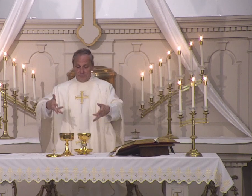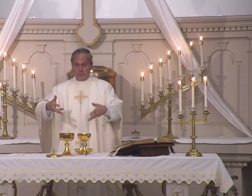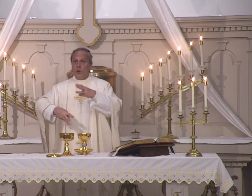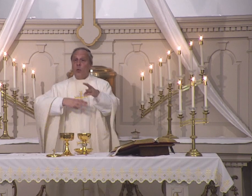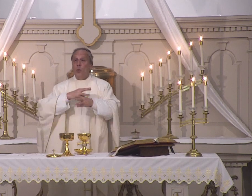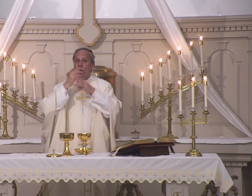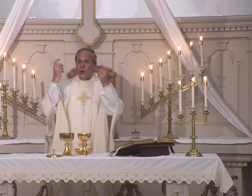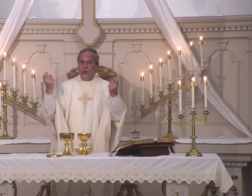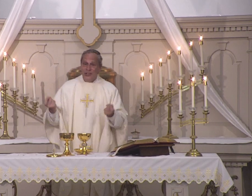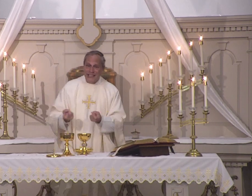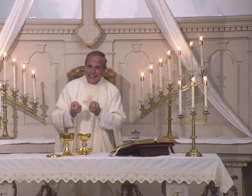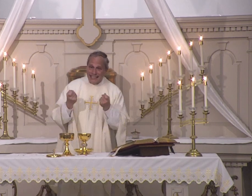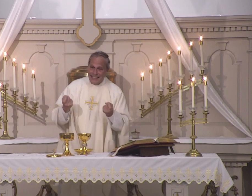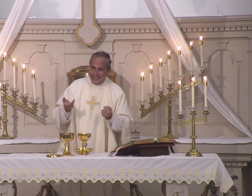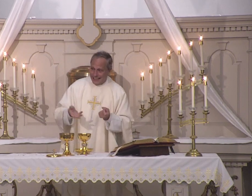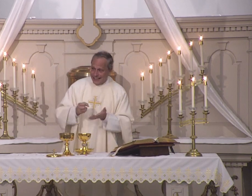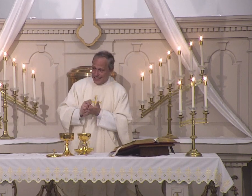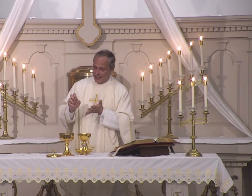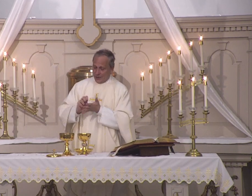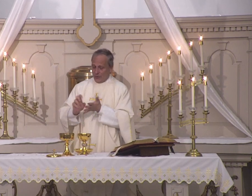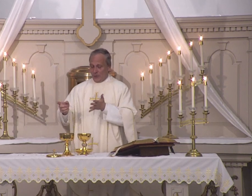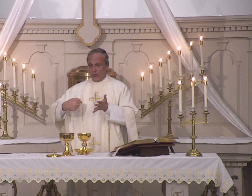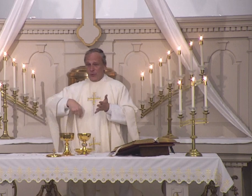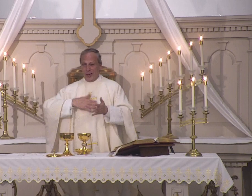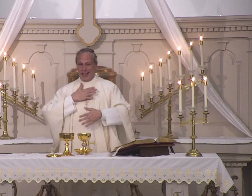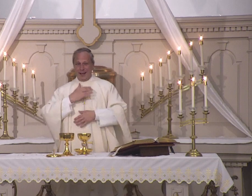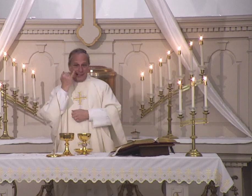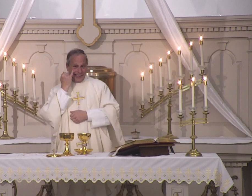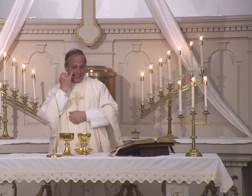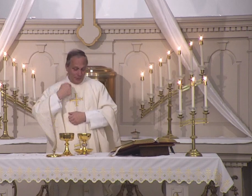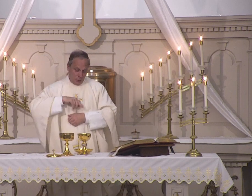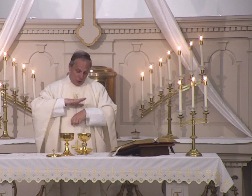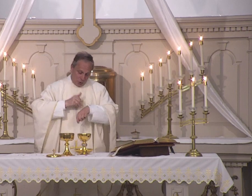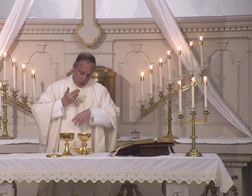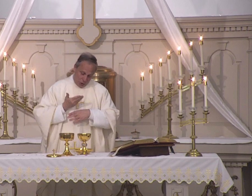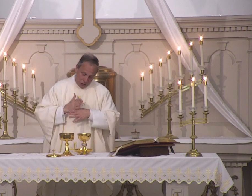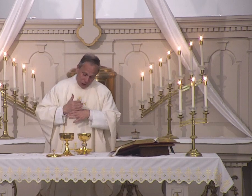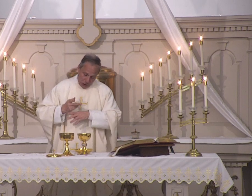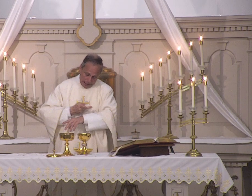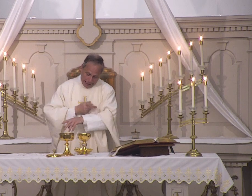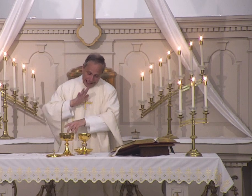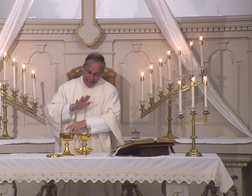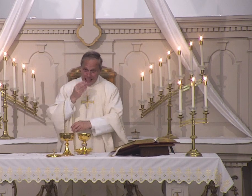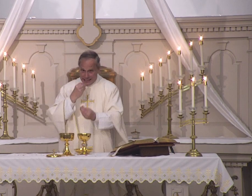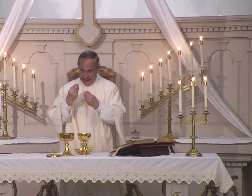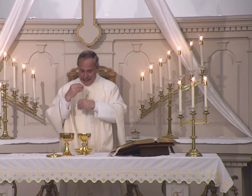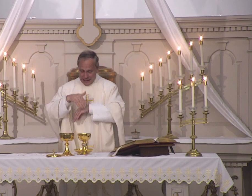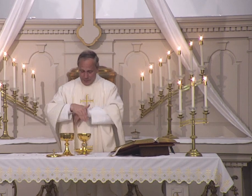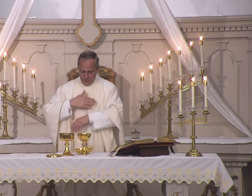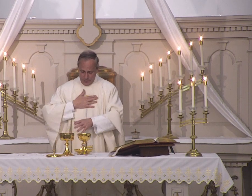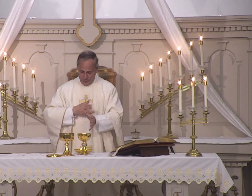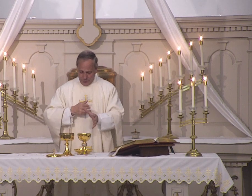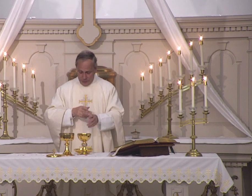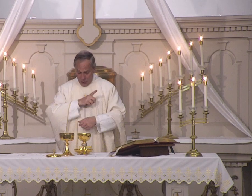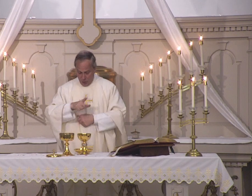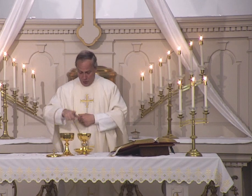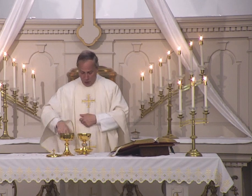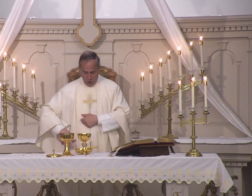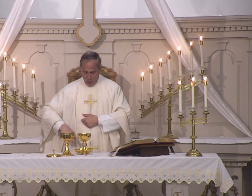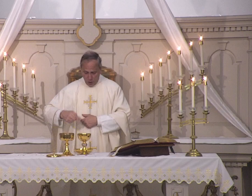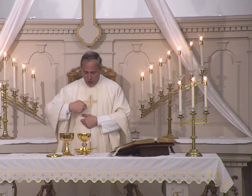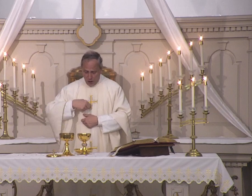Behold the Lamb of God. Behold him who takes away the sins of the world. Blessed are those called to the supper of the